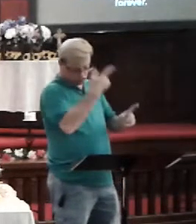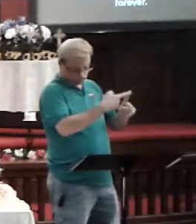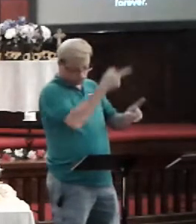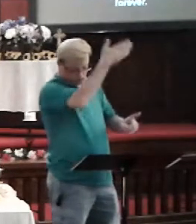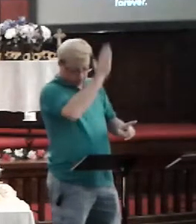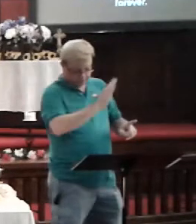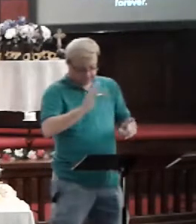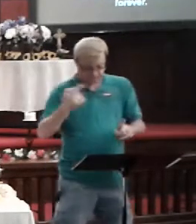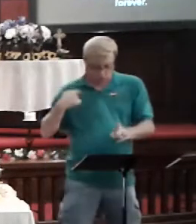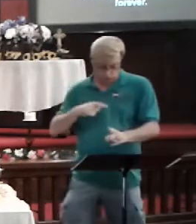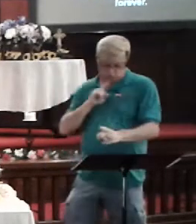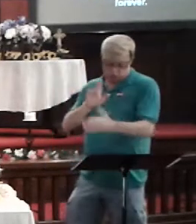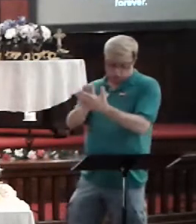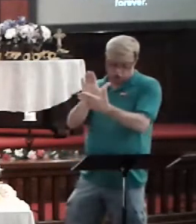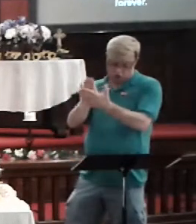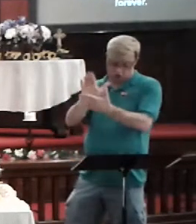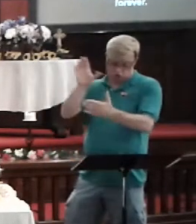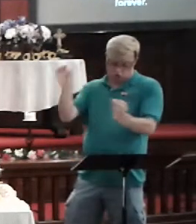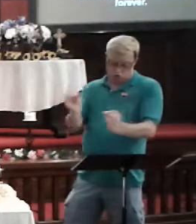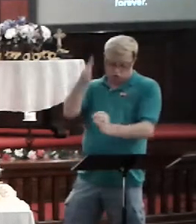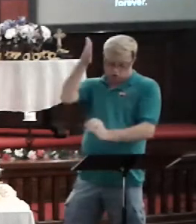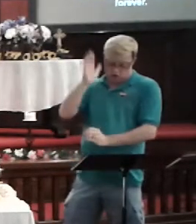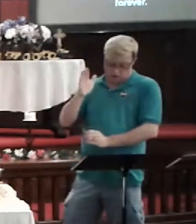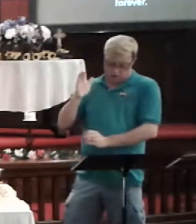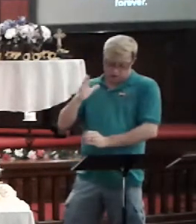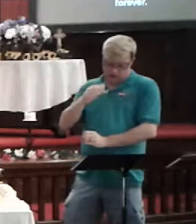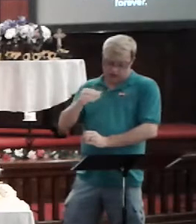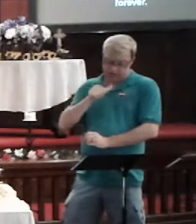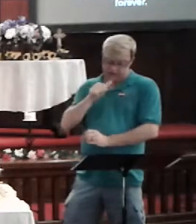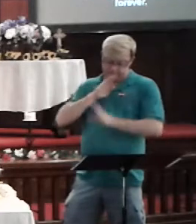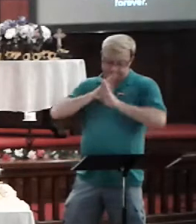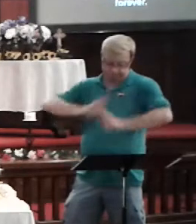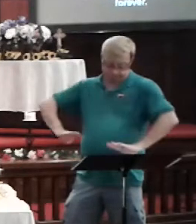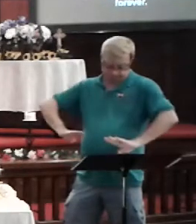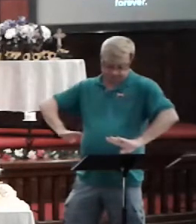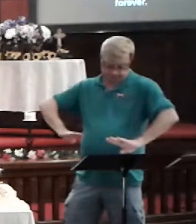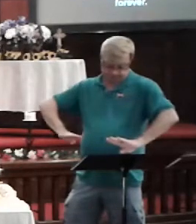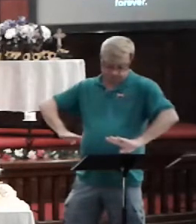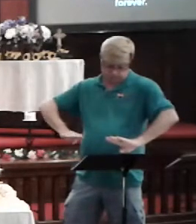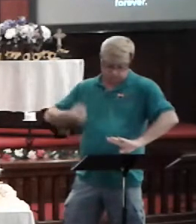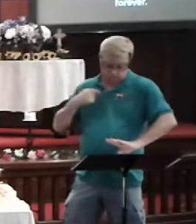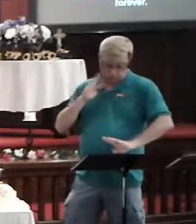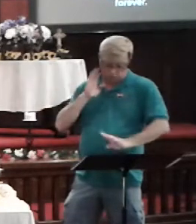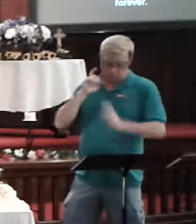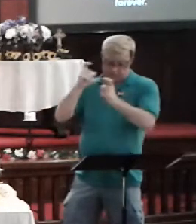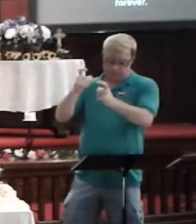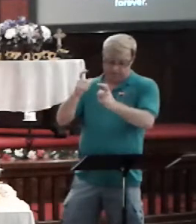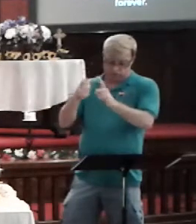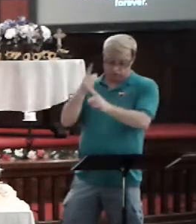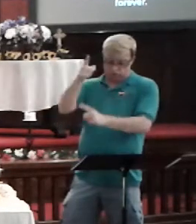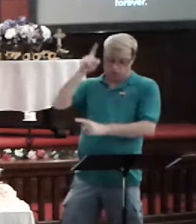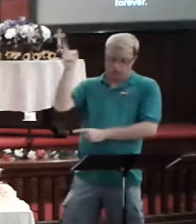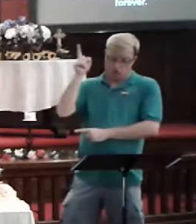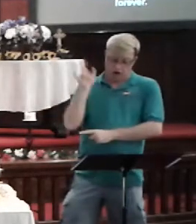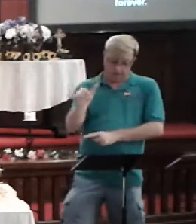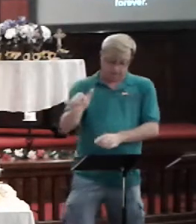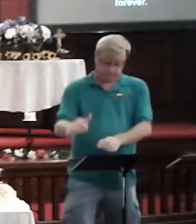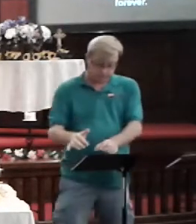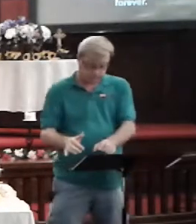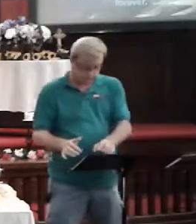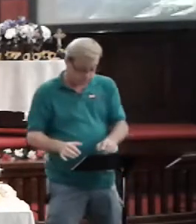God. We will praise you, O God, and not be silent. We will give thanks to you